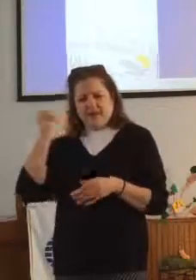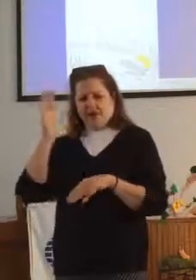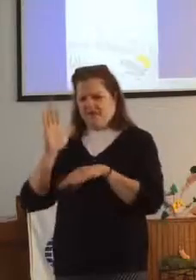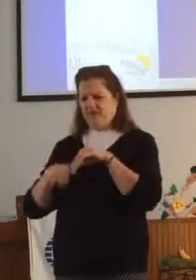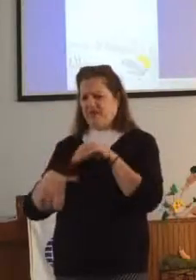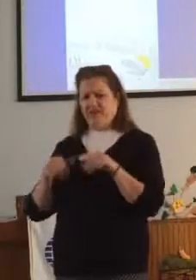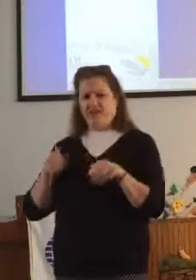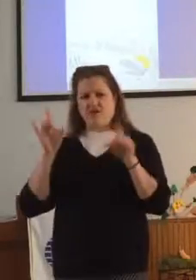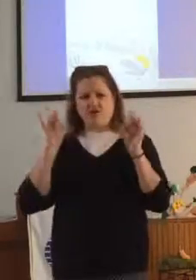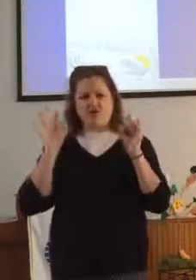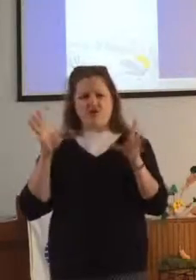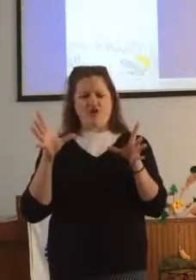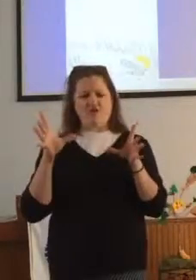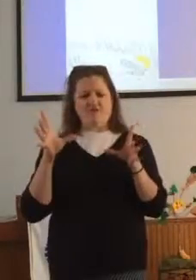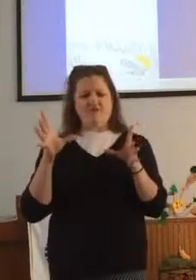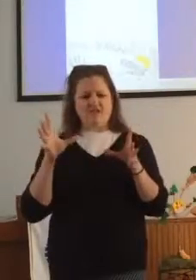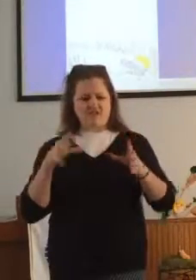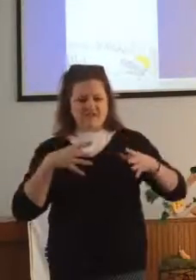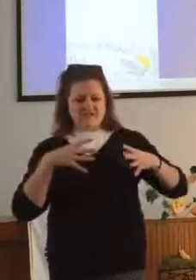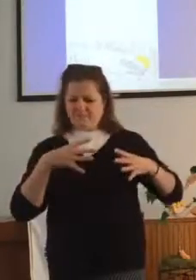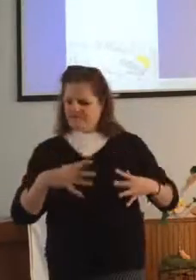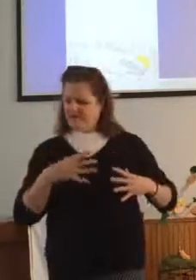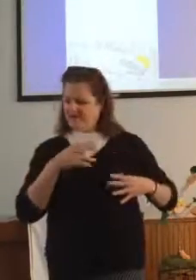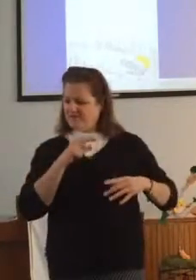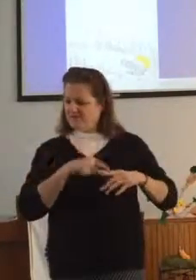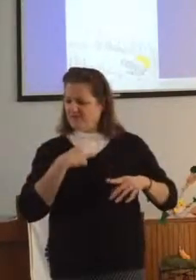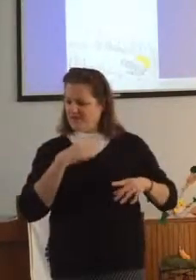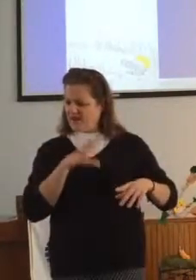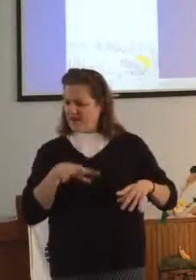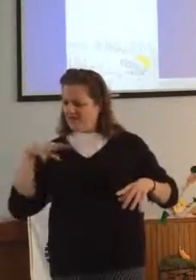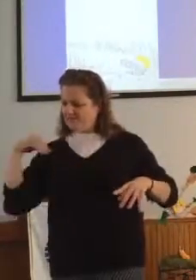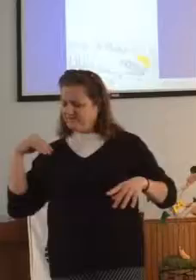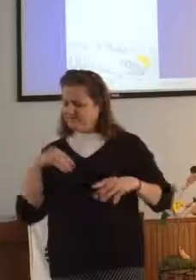that awful mess we left, she said.